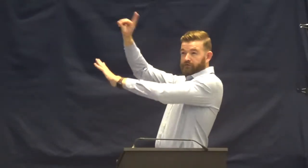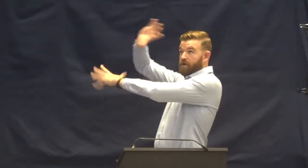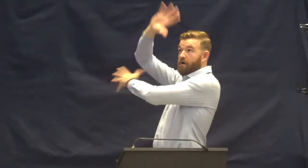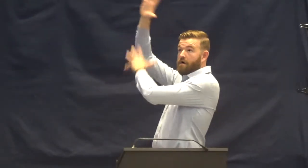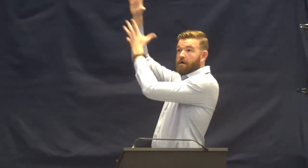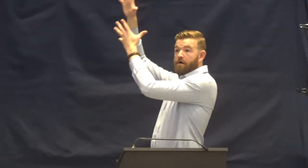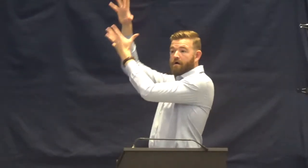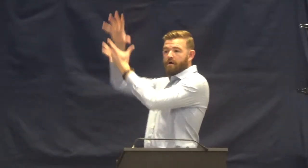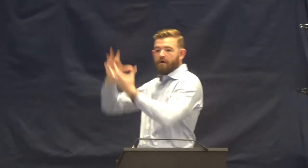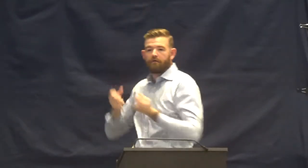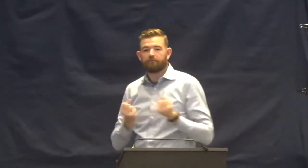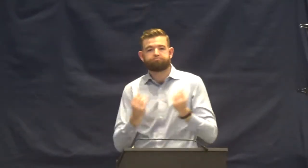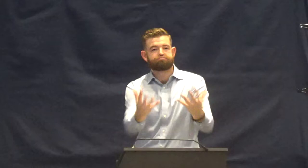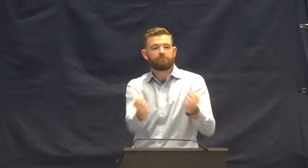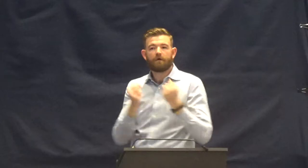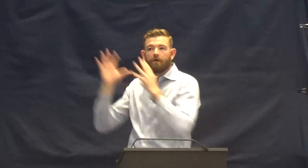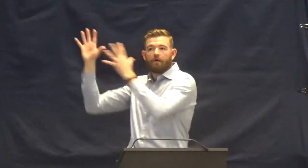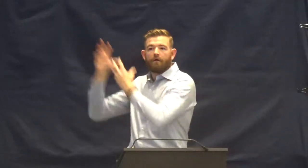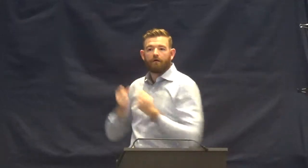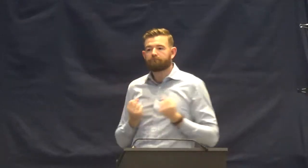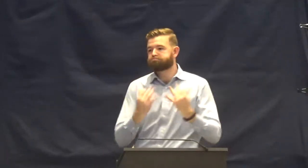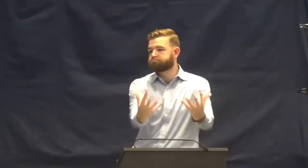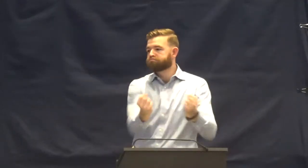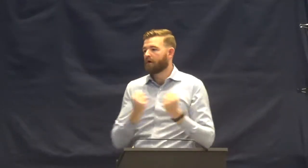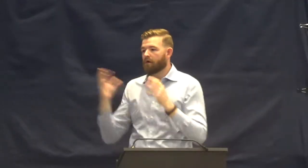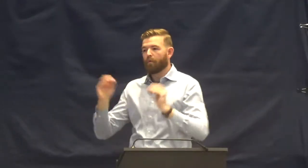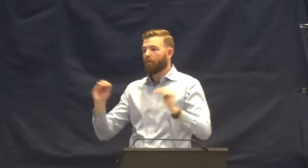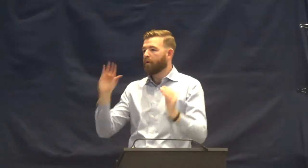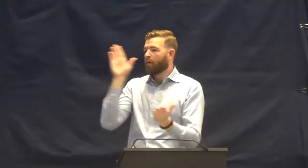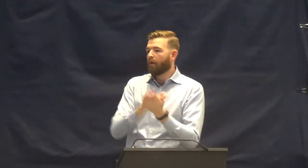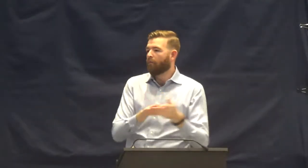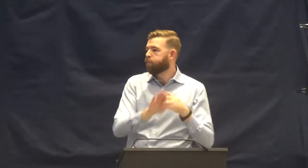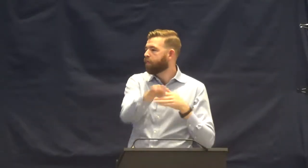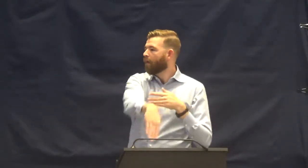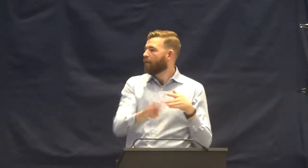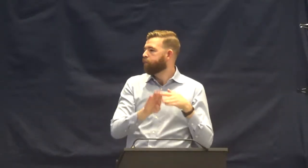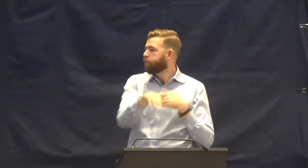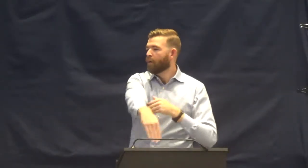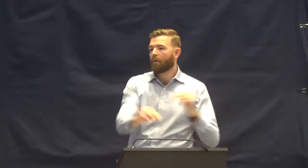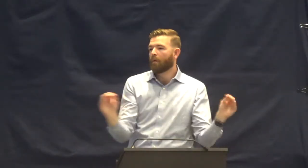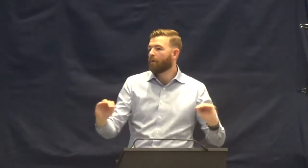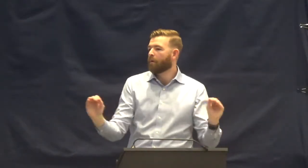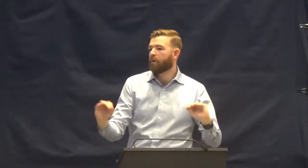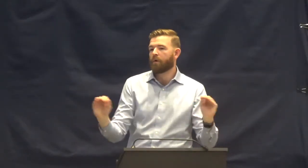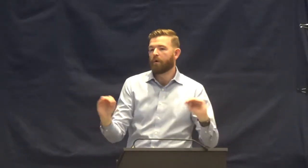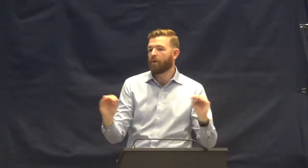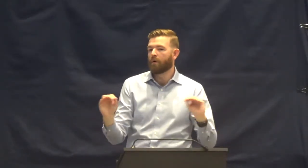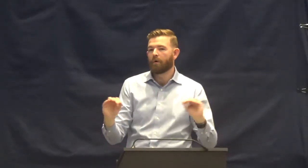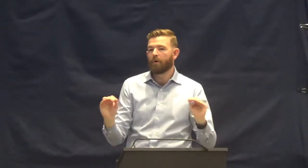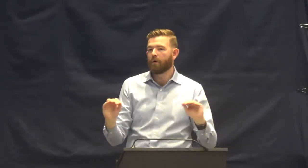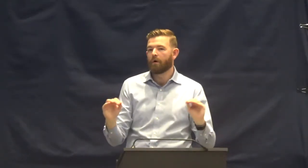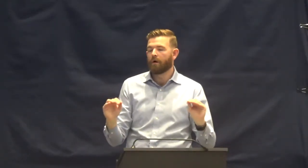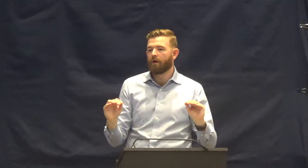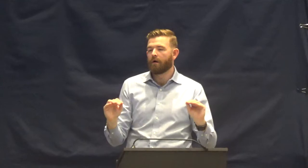So much of the richness is lost. Whereas we can take multidimensional thoughts and bring them